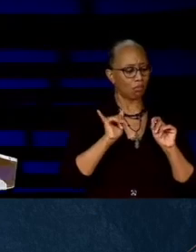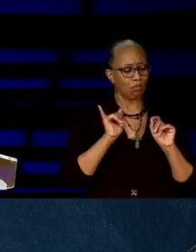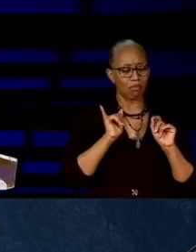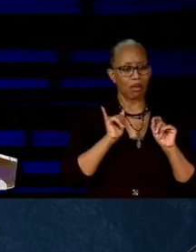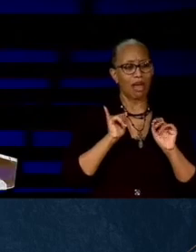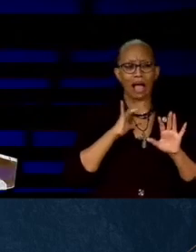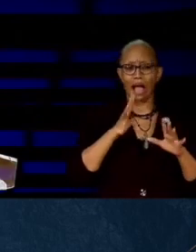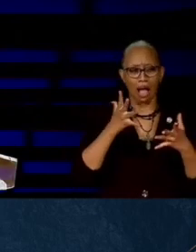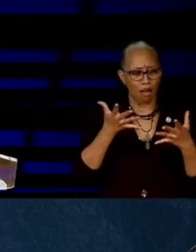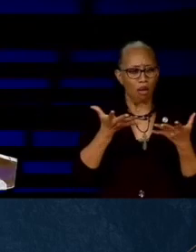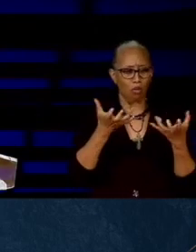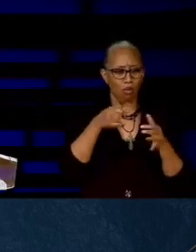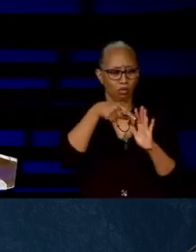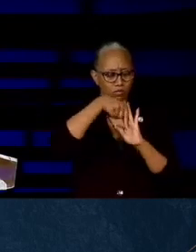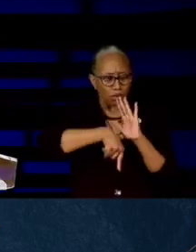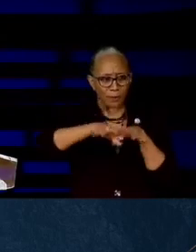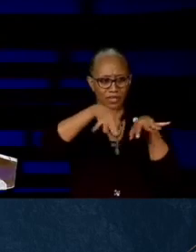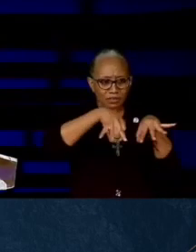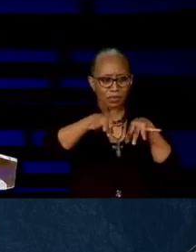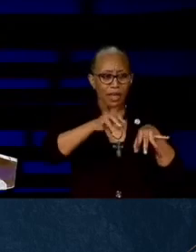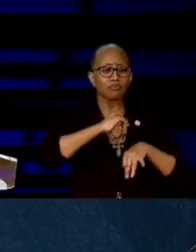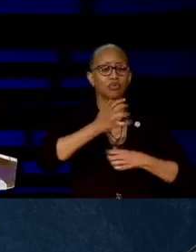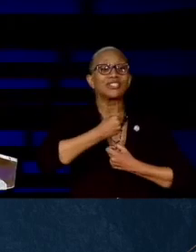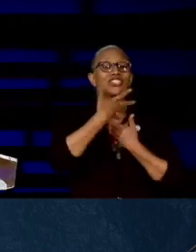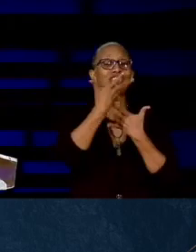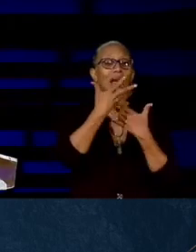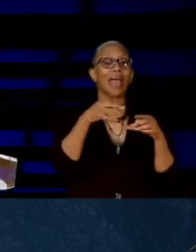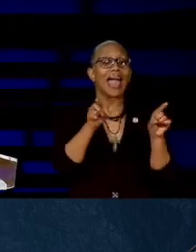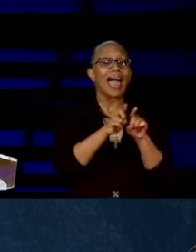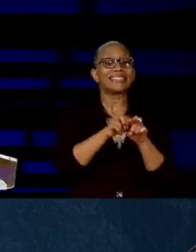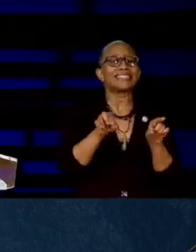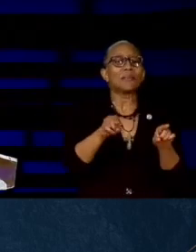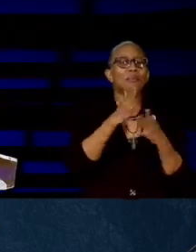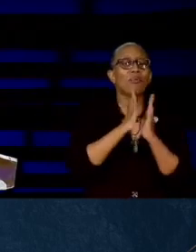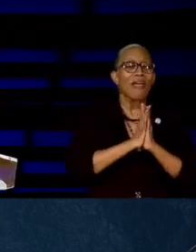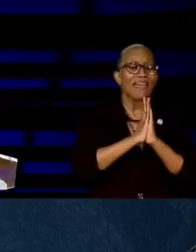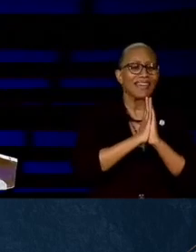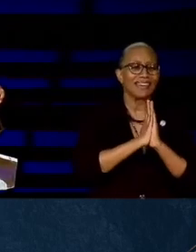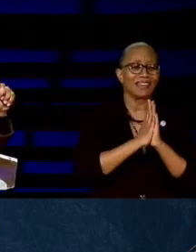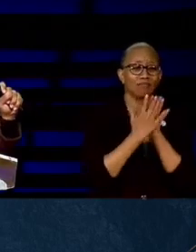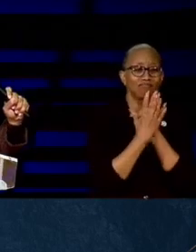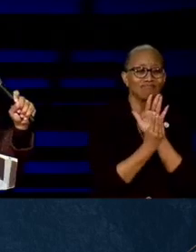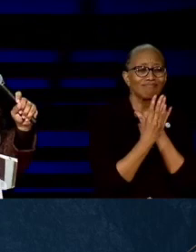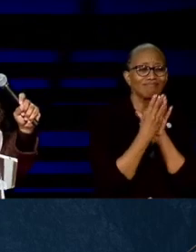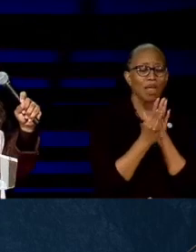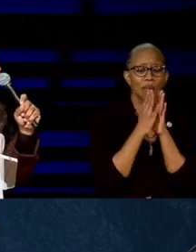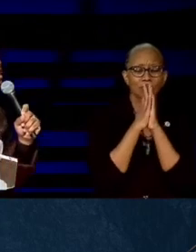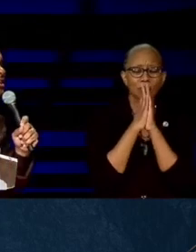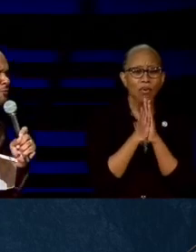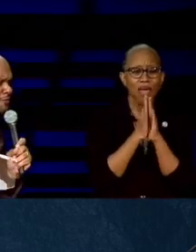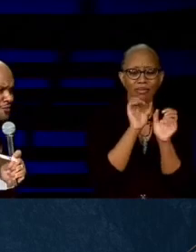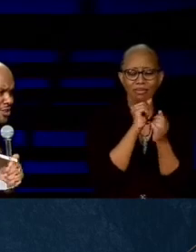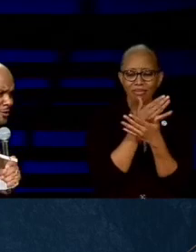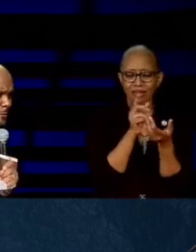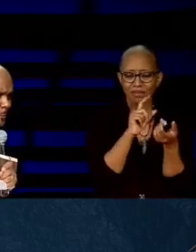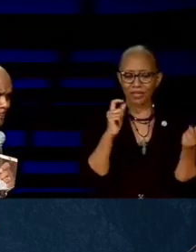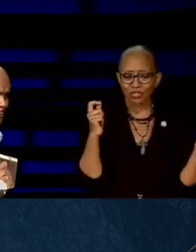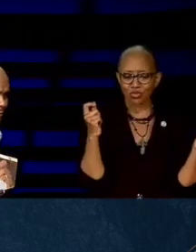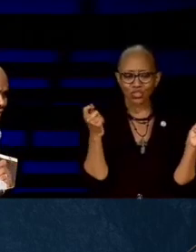impart this and I got to get out of here. Somebody shout out, as he prayed, things began to